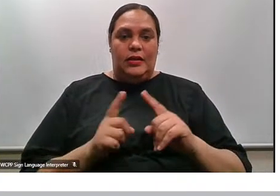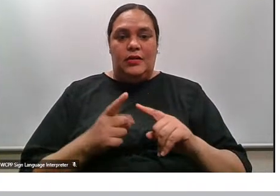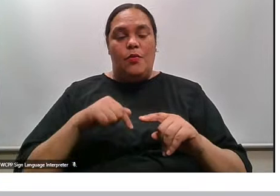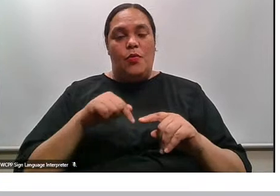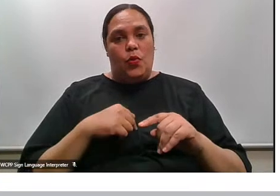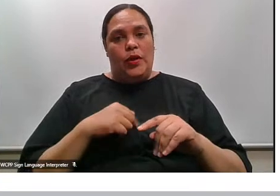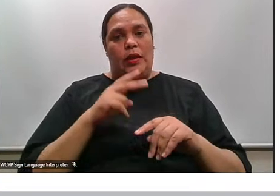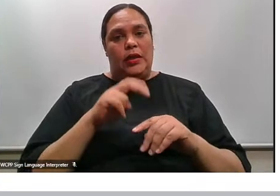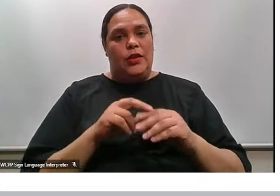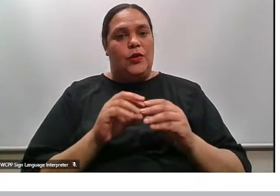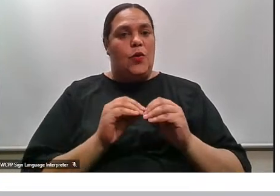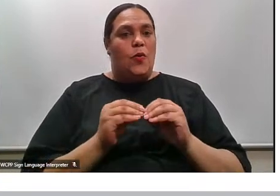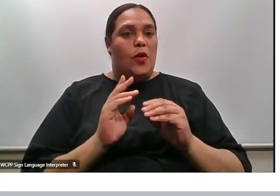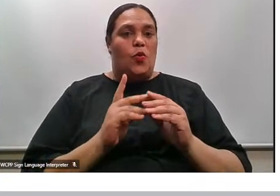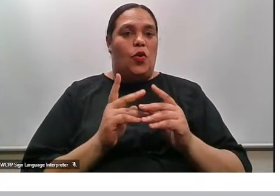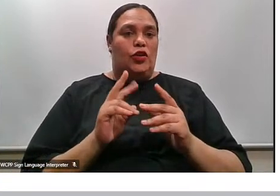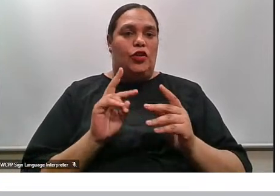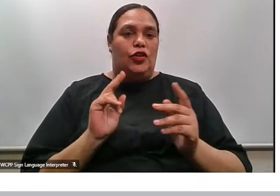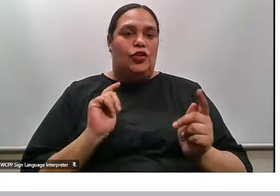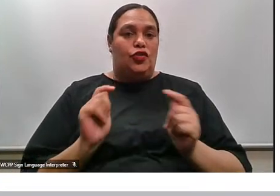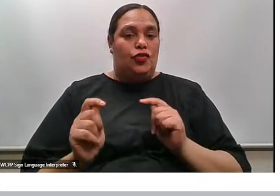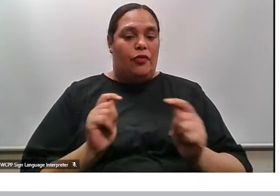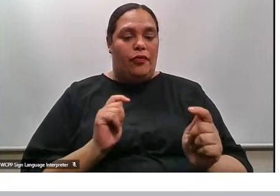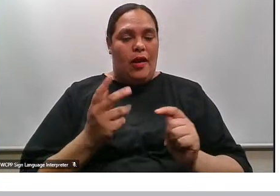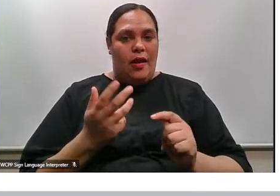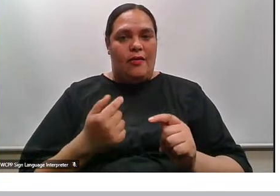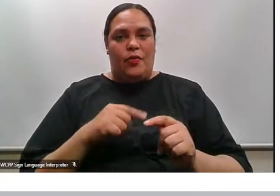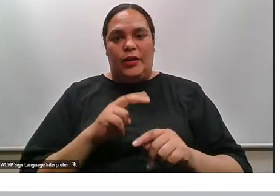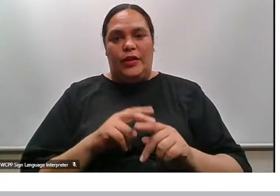had to make certain shifts. We have had to